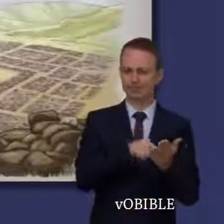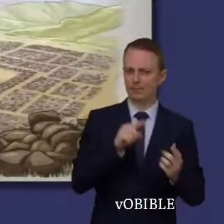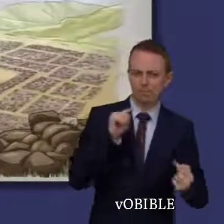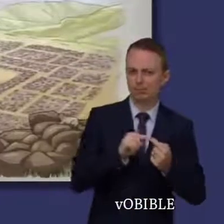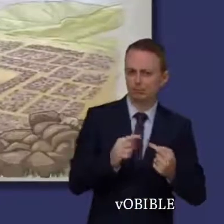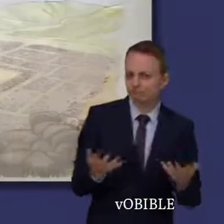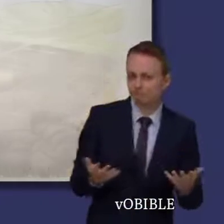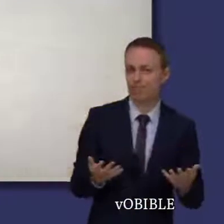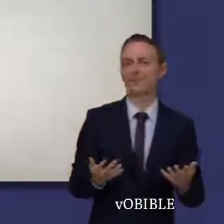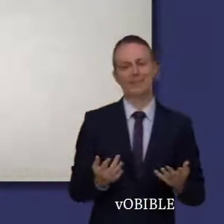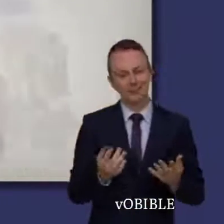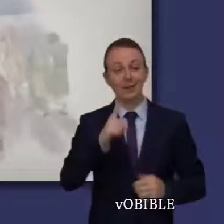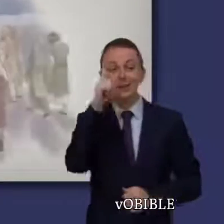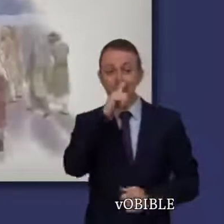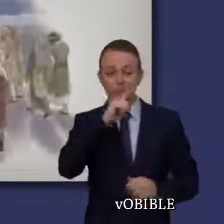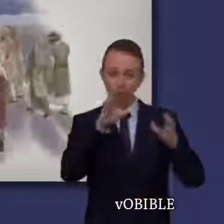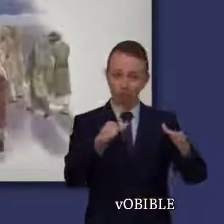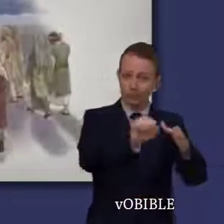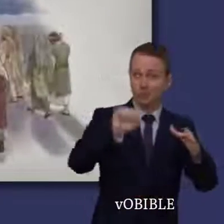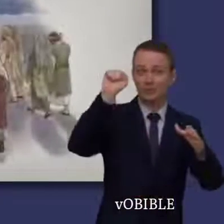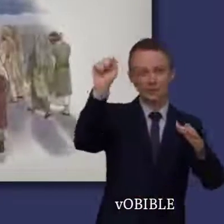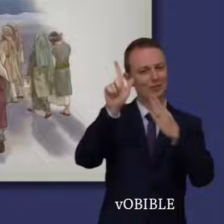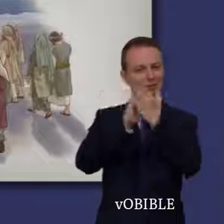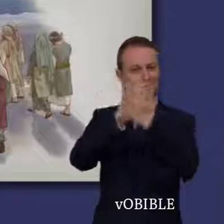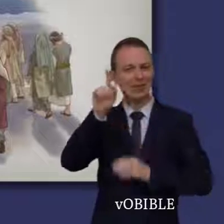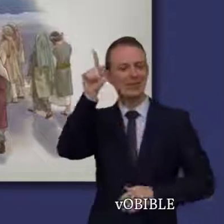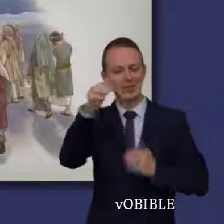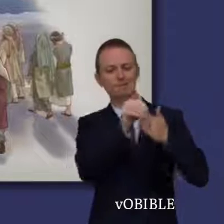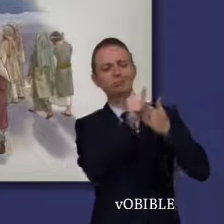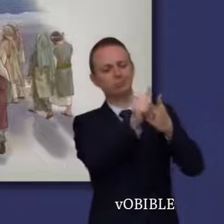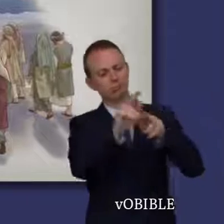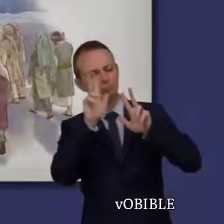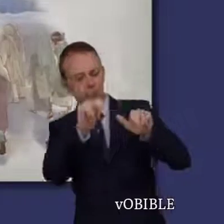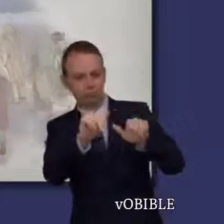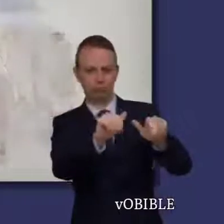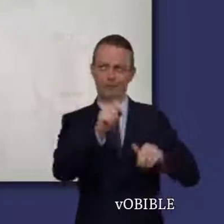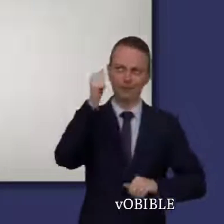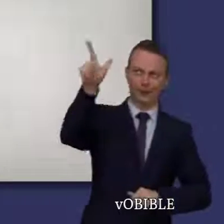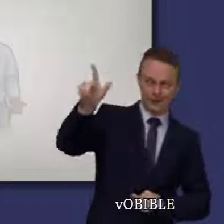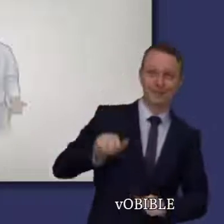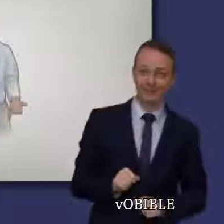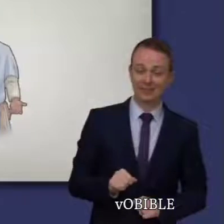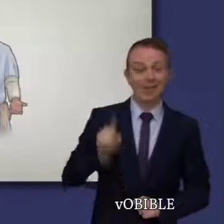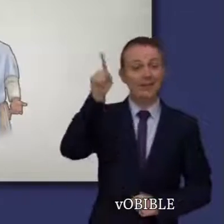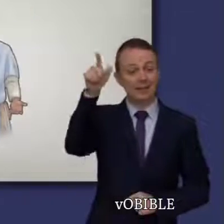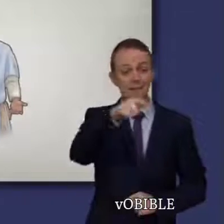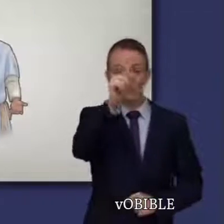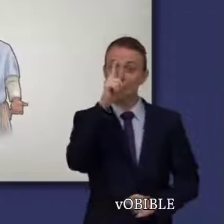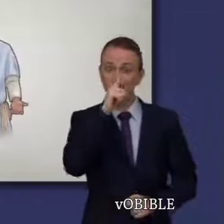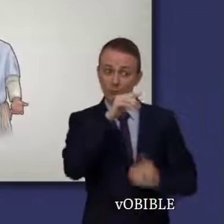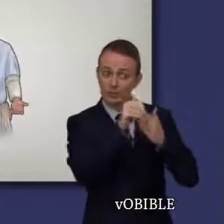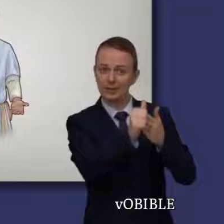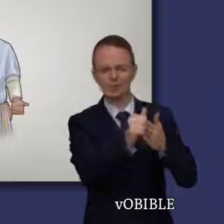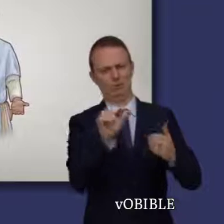Moab. The book highlights Jehovah's ability to lead His people. It underscores the need